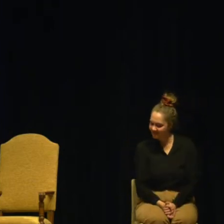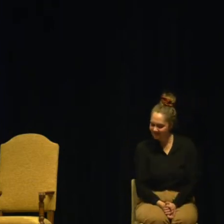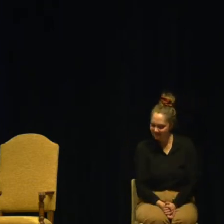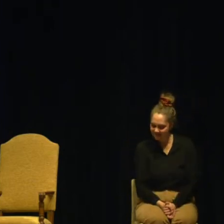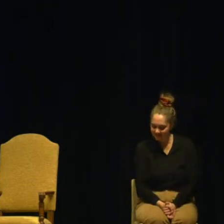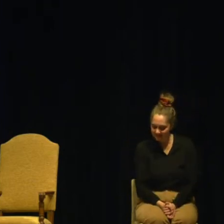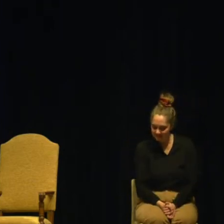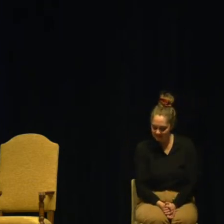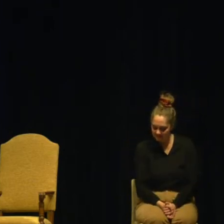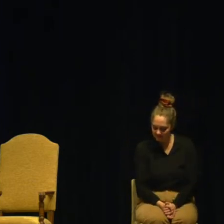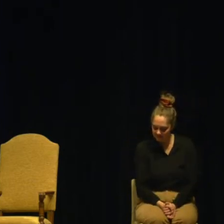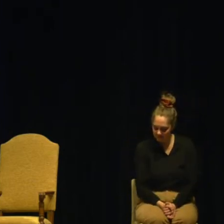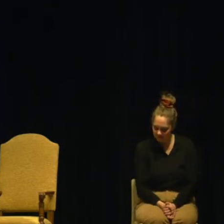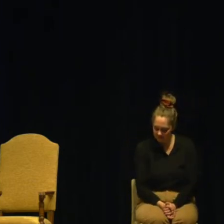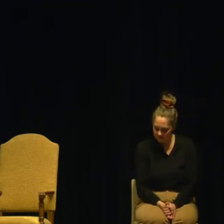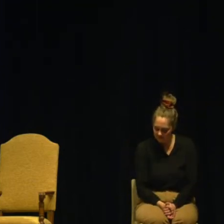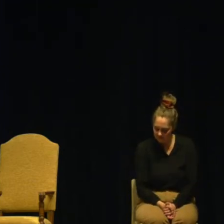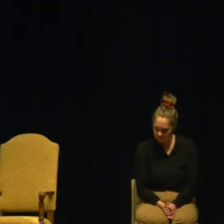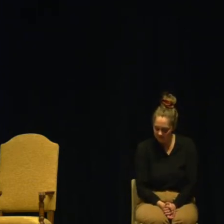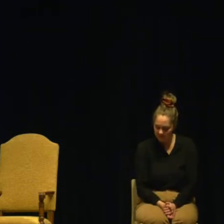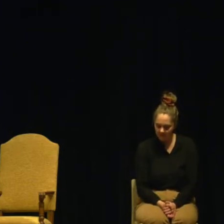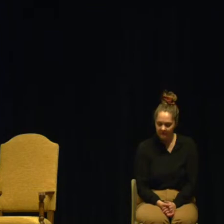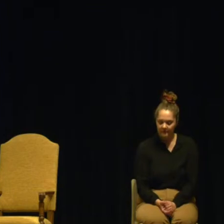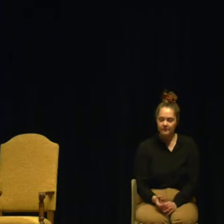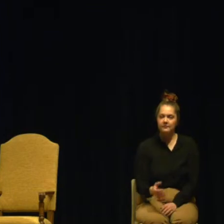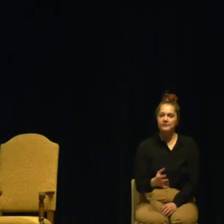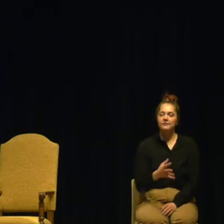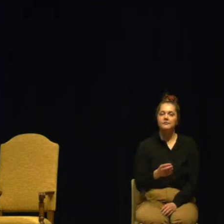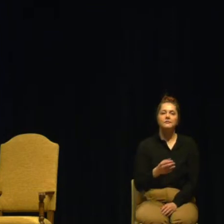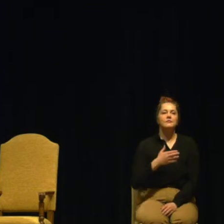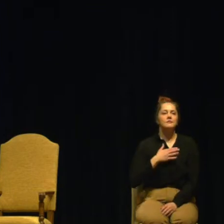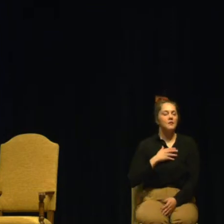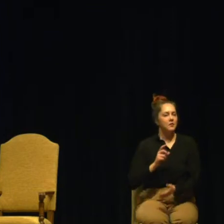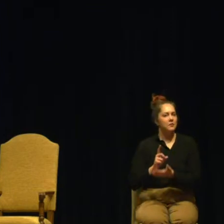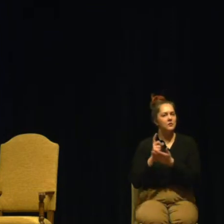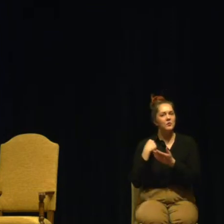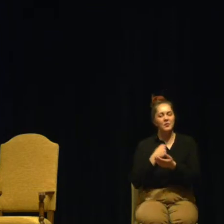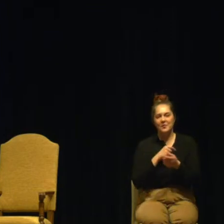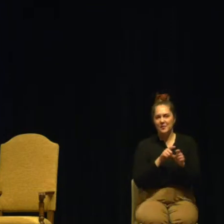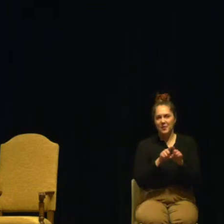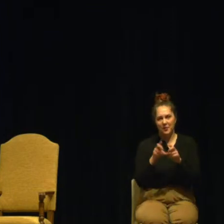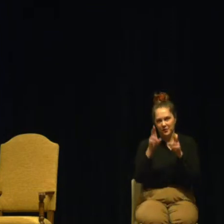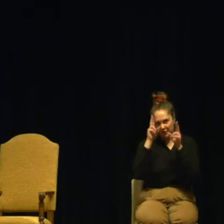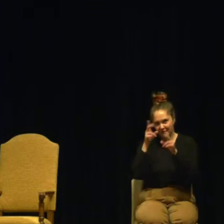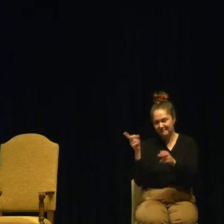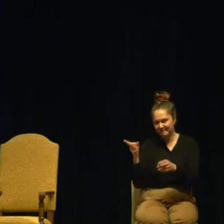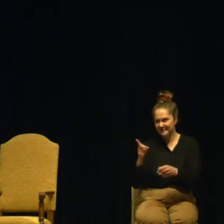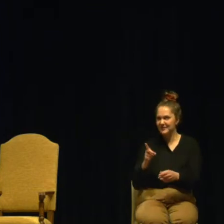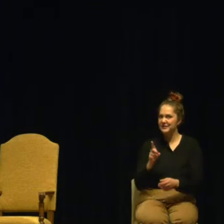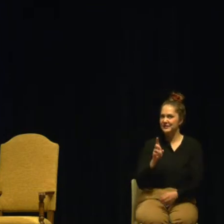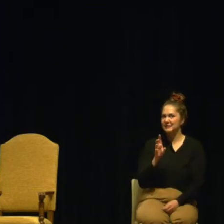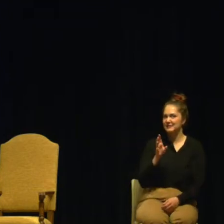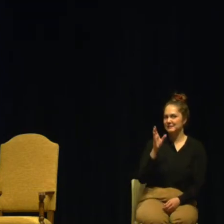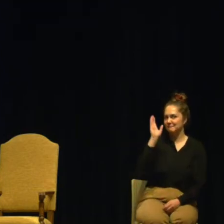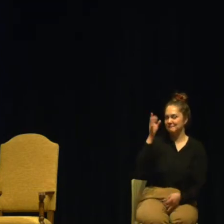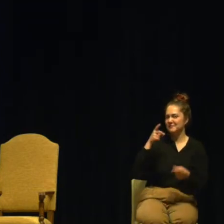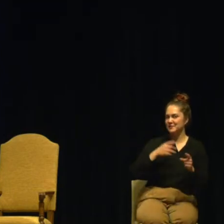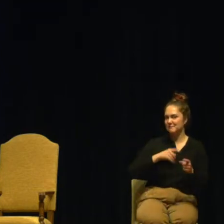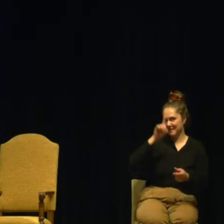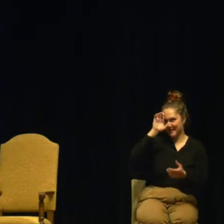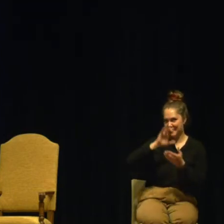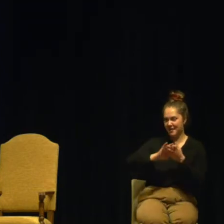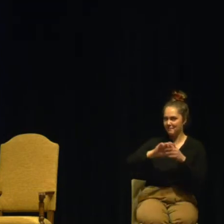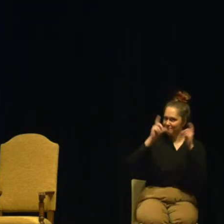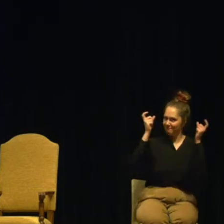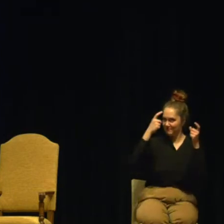And as a personal point of privilege, we were also honored to have her speak at my husband's inauguration. So thank you so